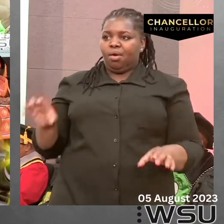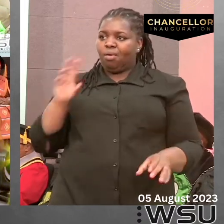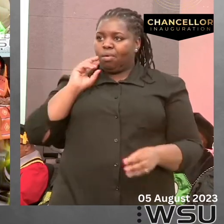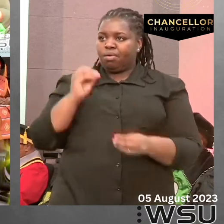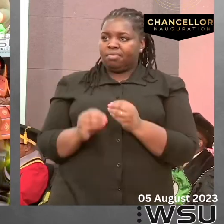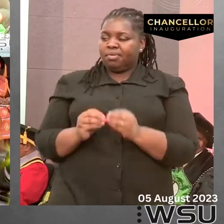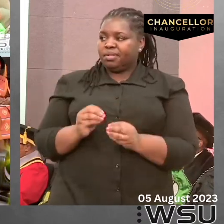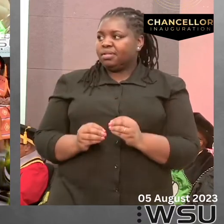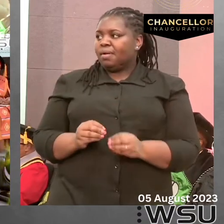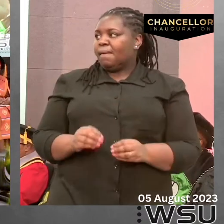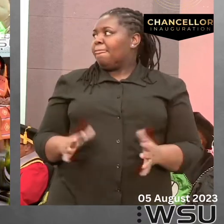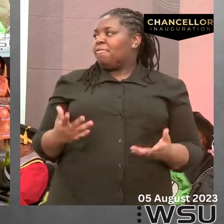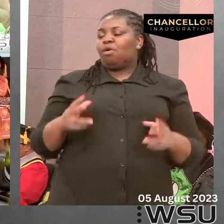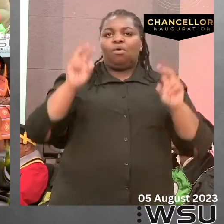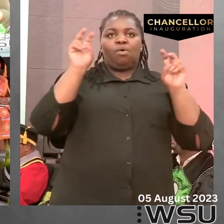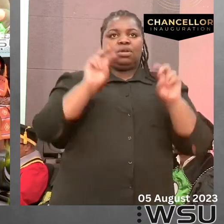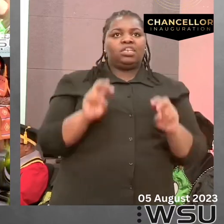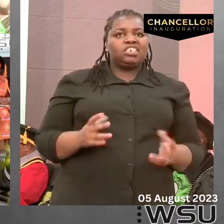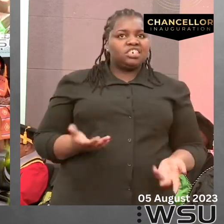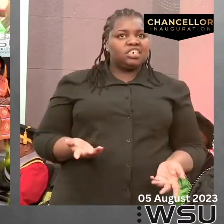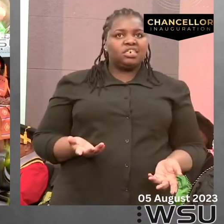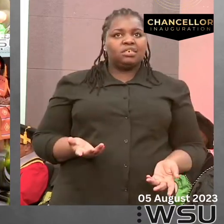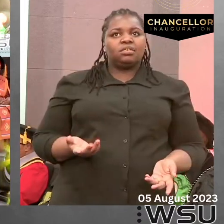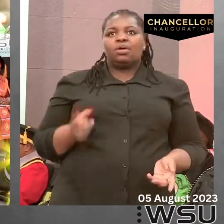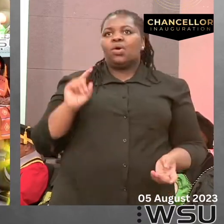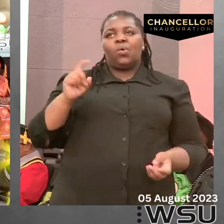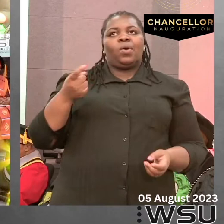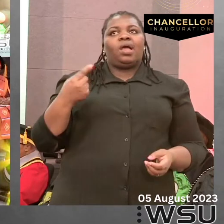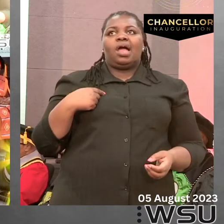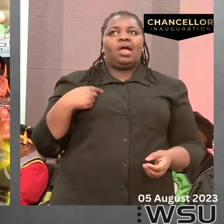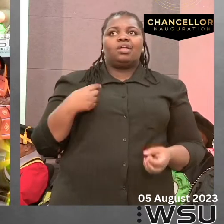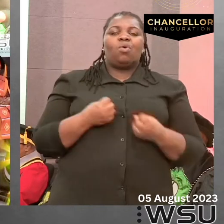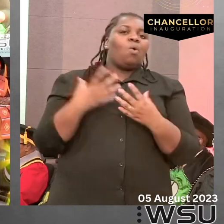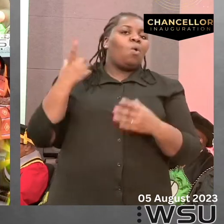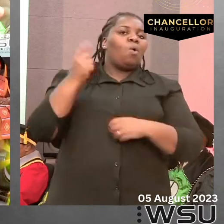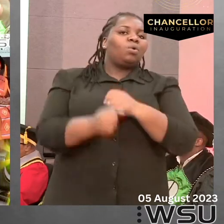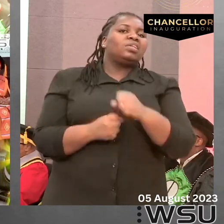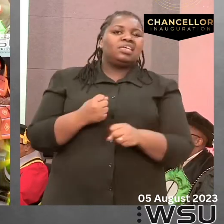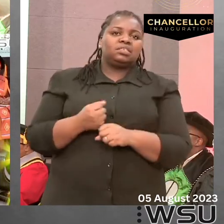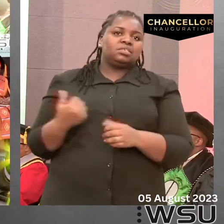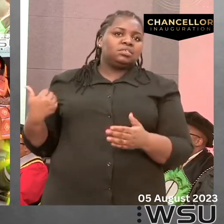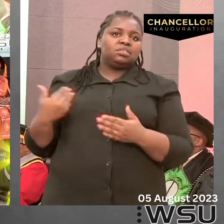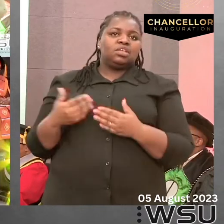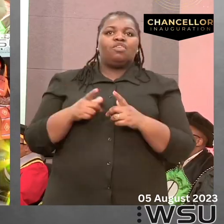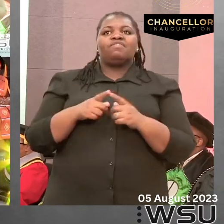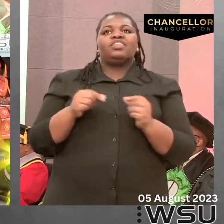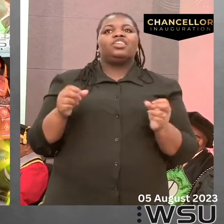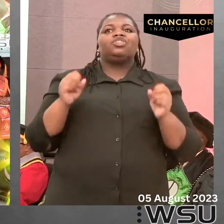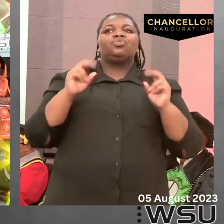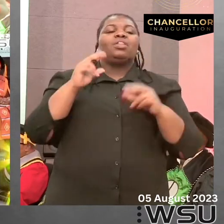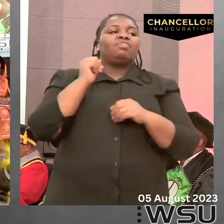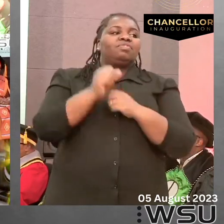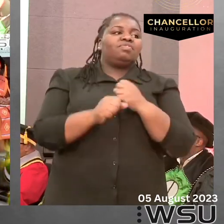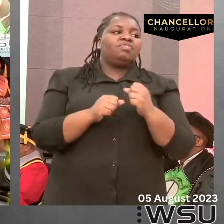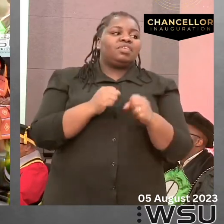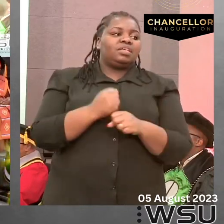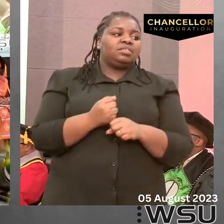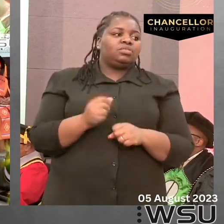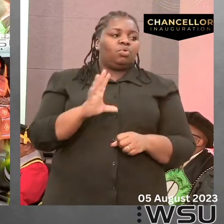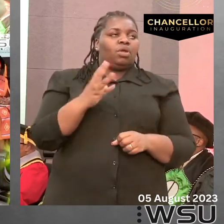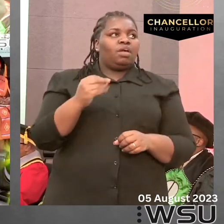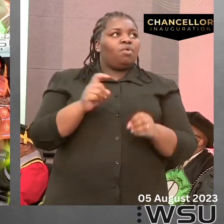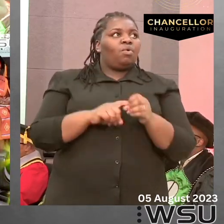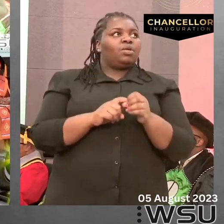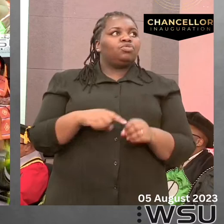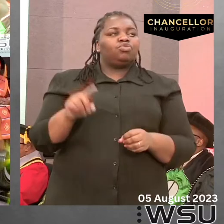be an electrician. We can't spend all those years, you finish 12 years, you don't have qualifications